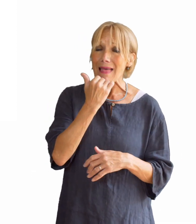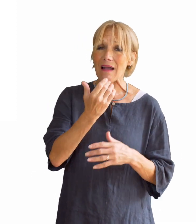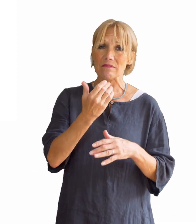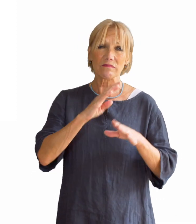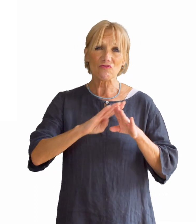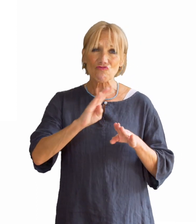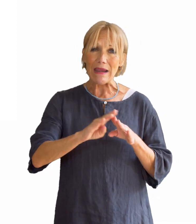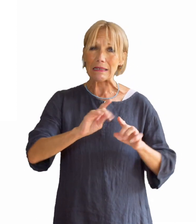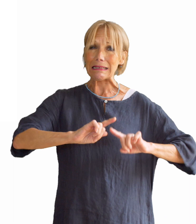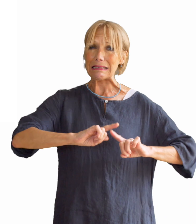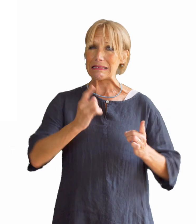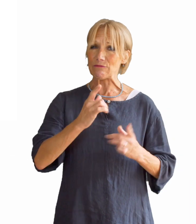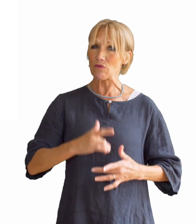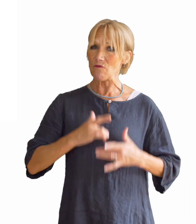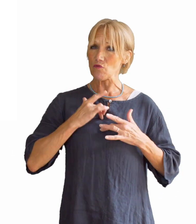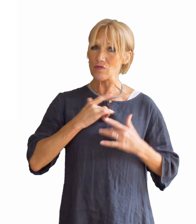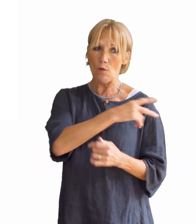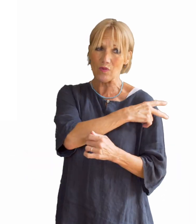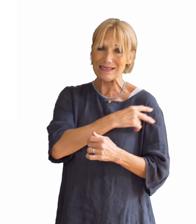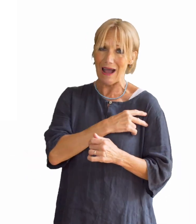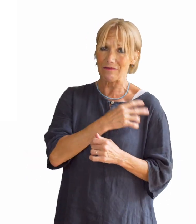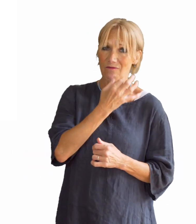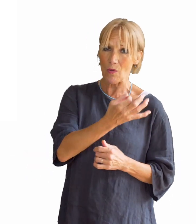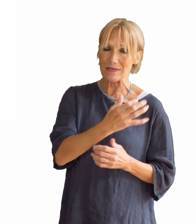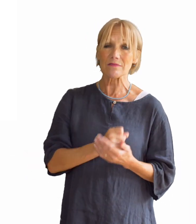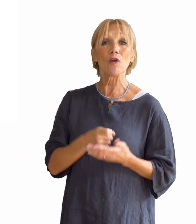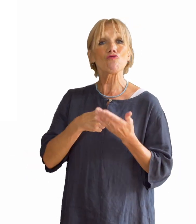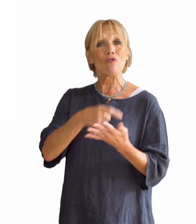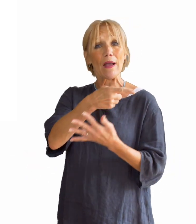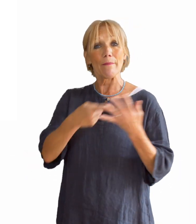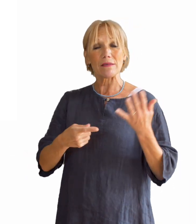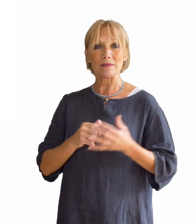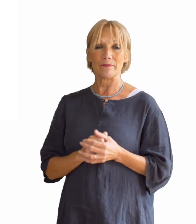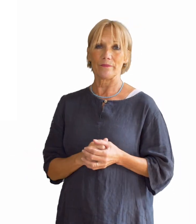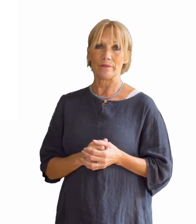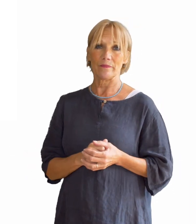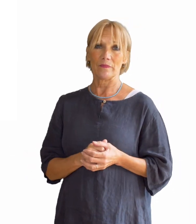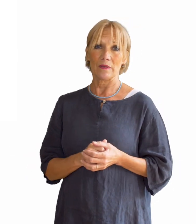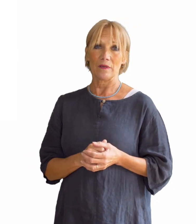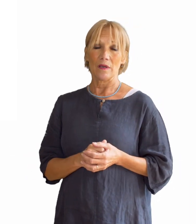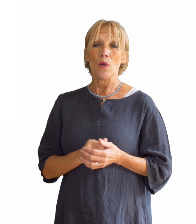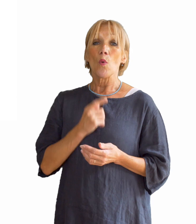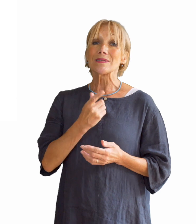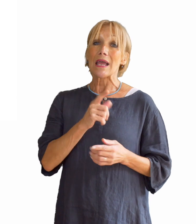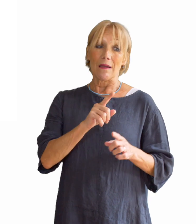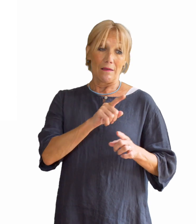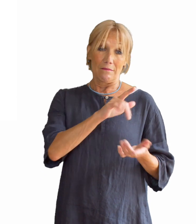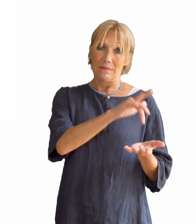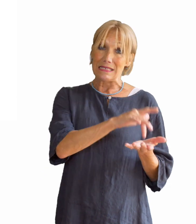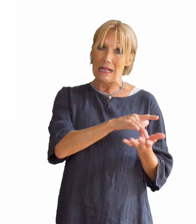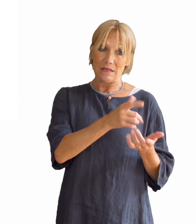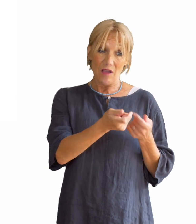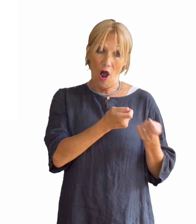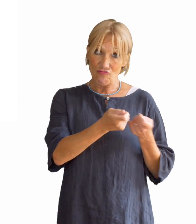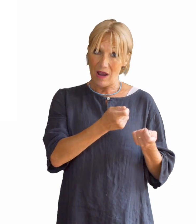agendas in staff and volunteers. We have the following recommendations. We suggest meeting centres ensure that they are run as